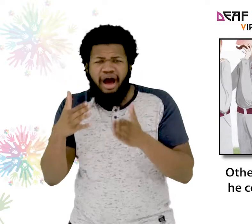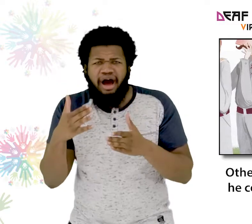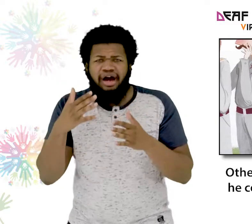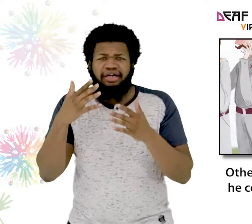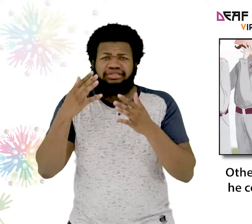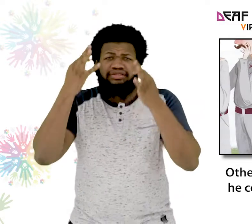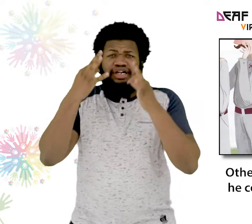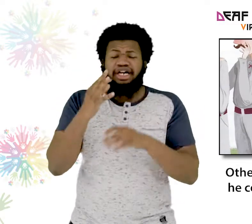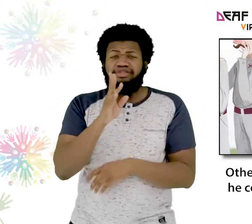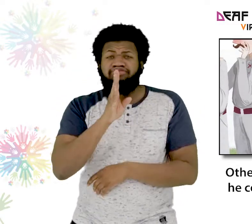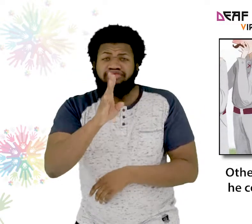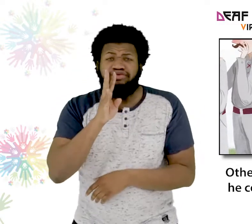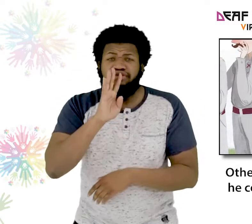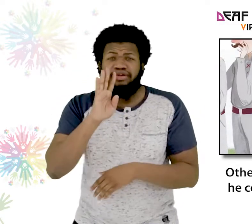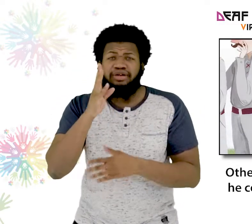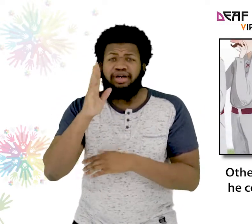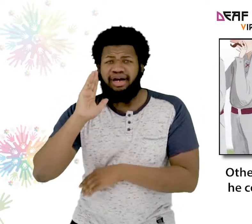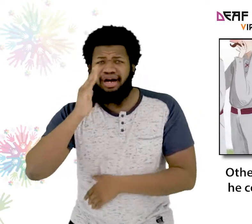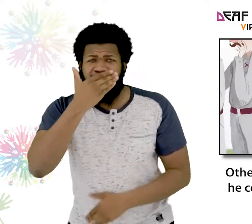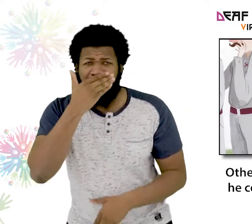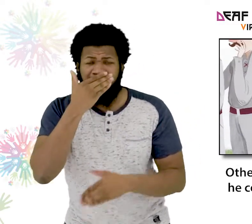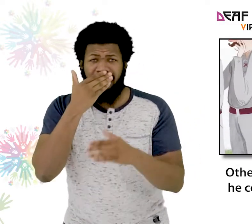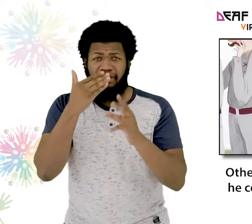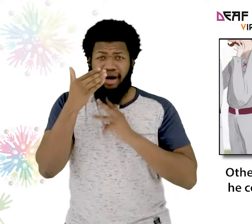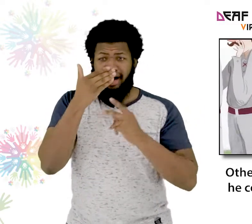Others hid their mouths so that he couldn't even read their lips.